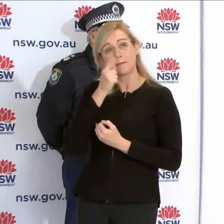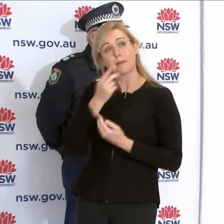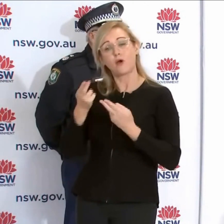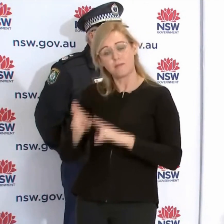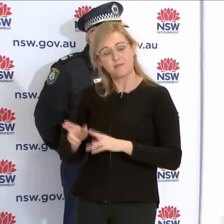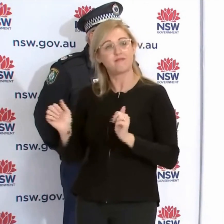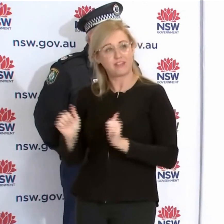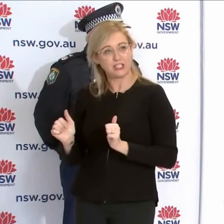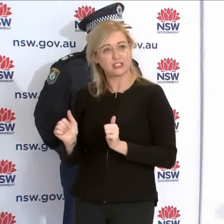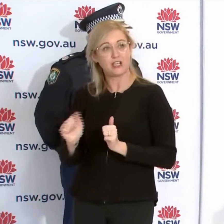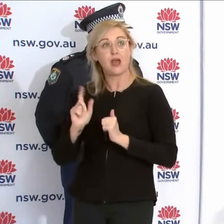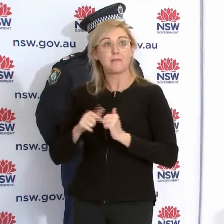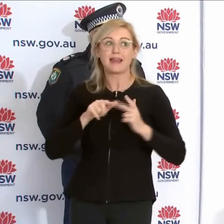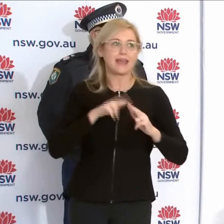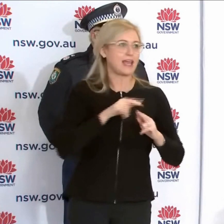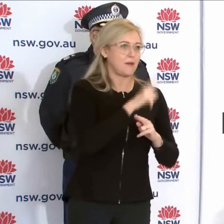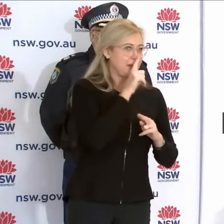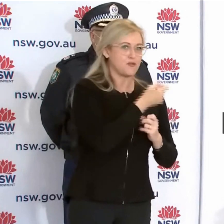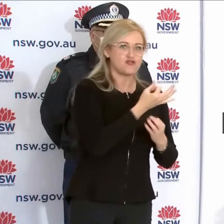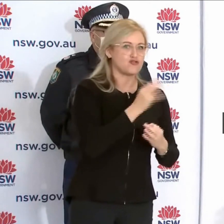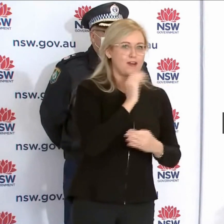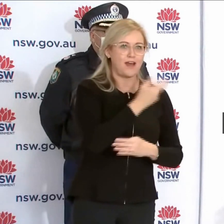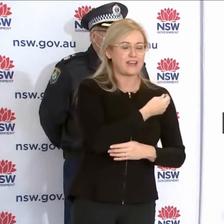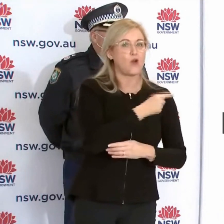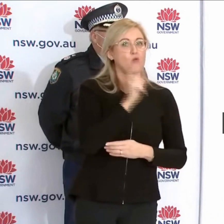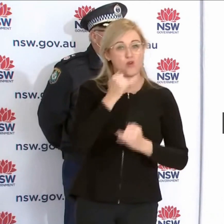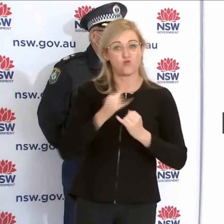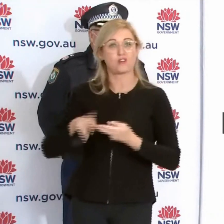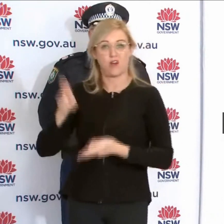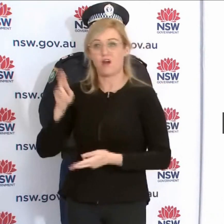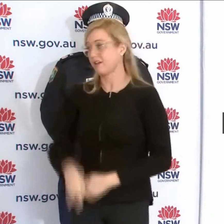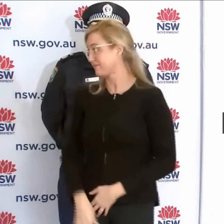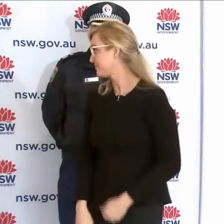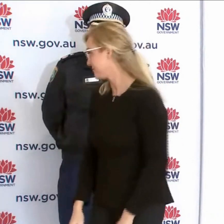had a certain percentage of our population not been vaccinated. Premier, what about